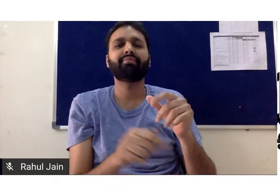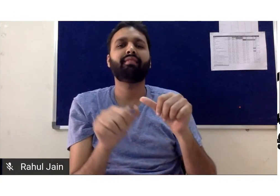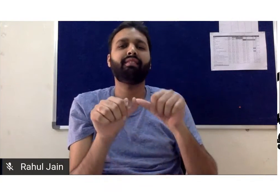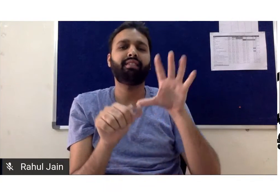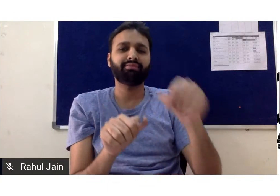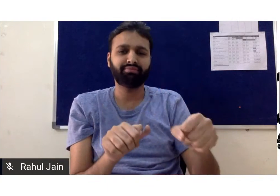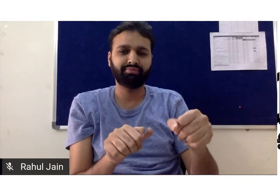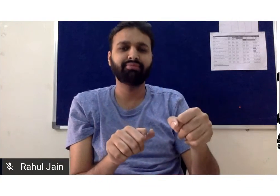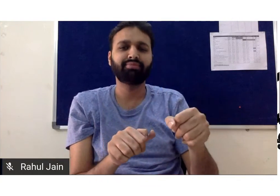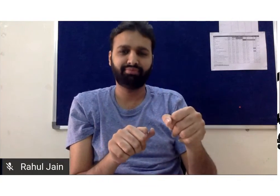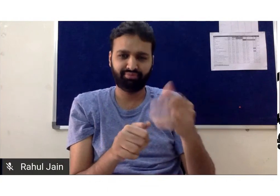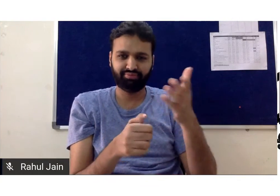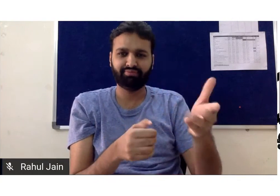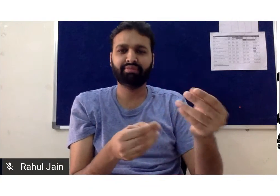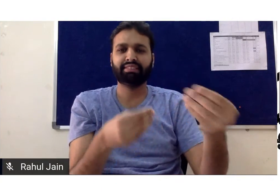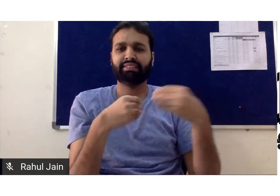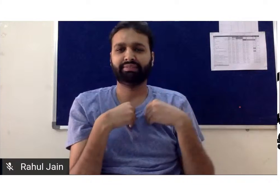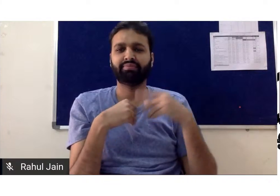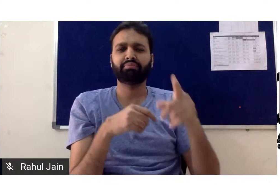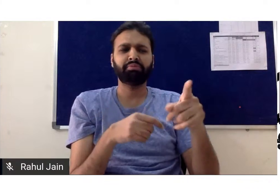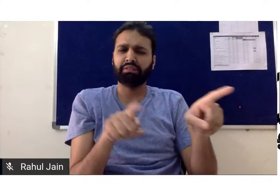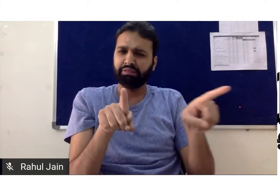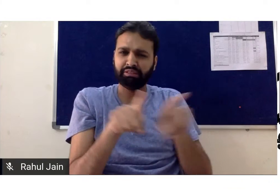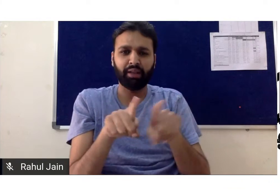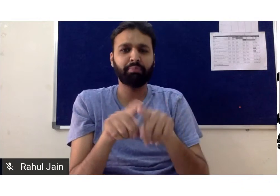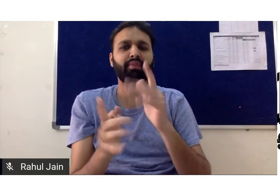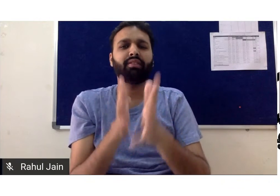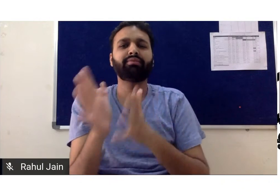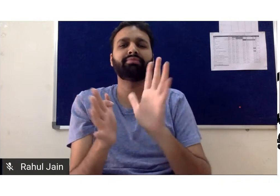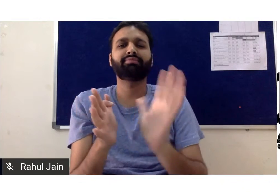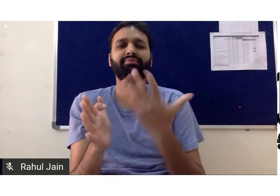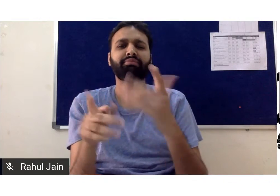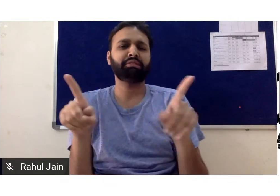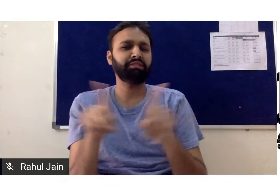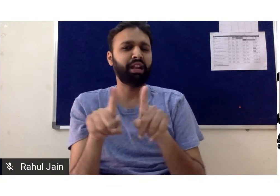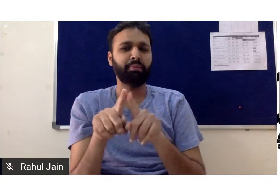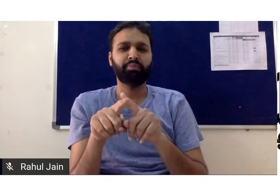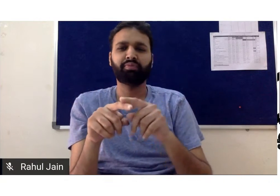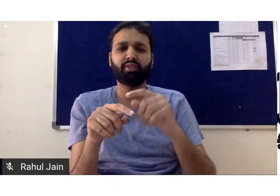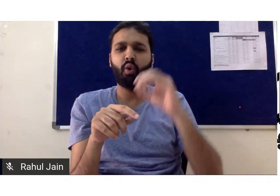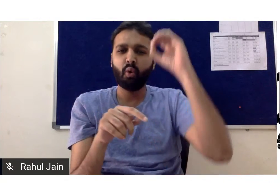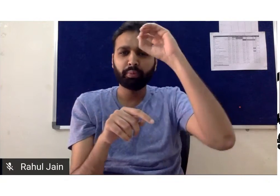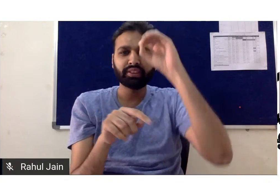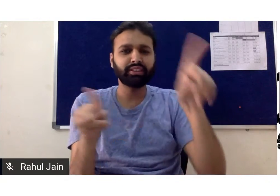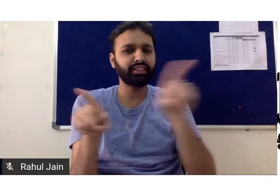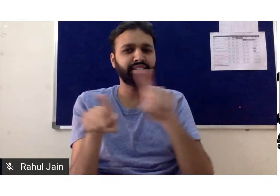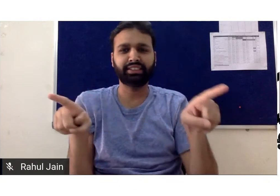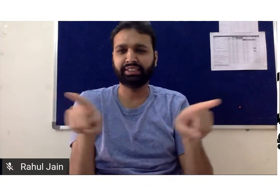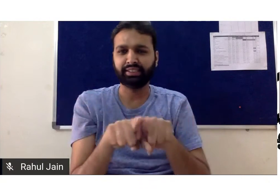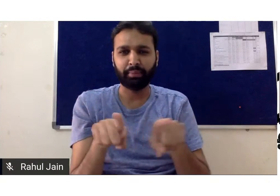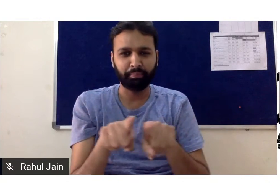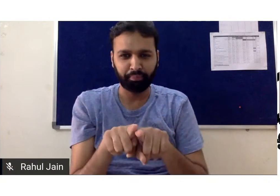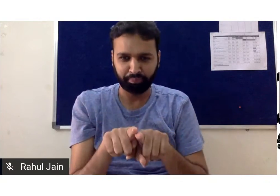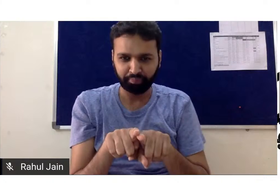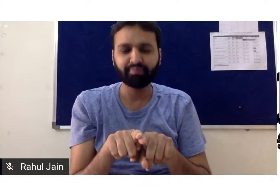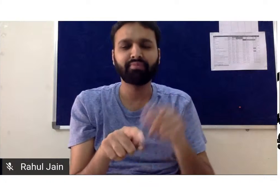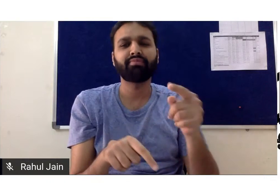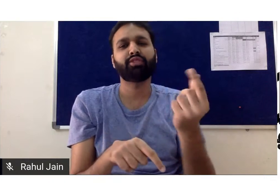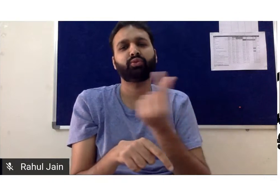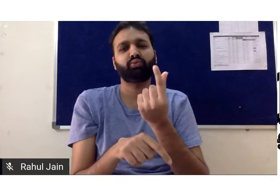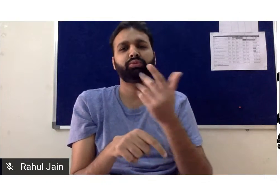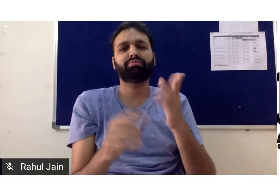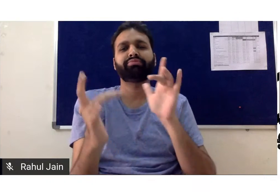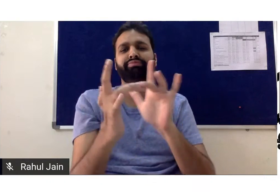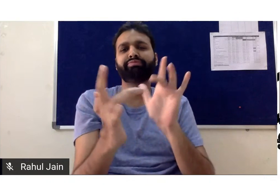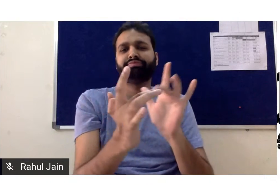if the clients do not know where to go in terms of making their resources accessible, so they can